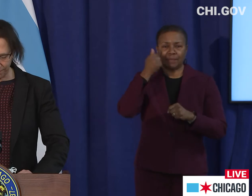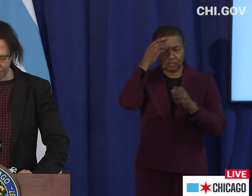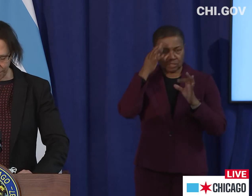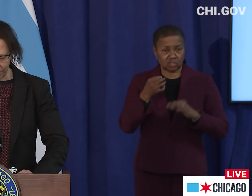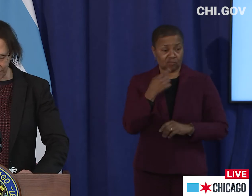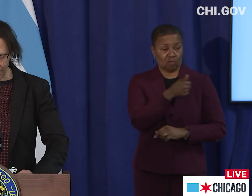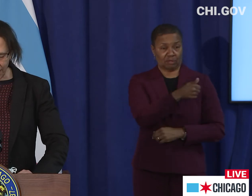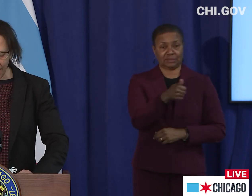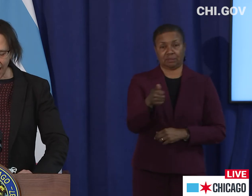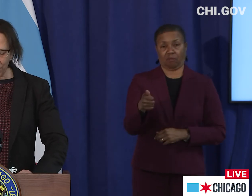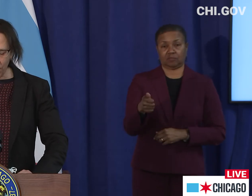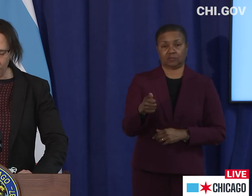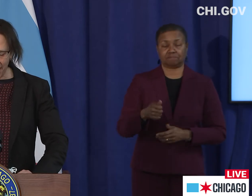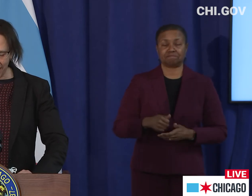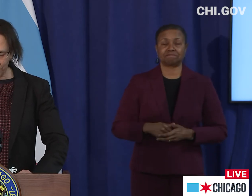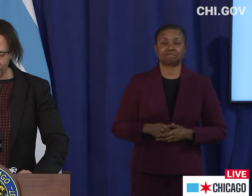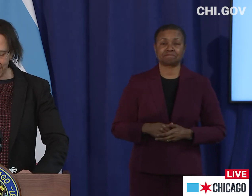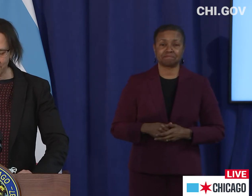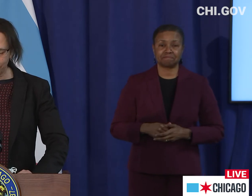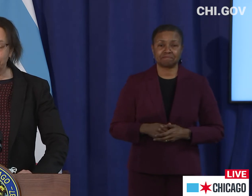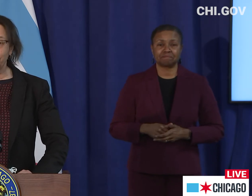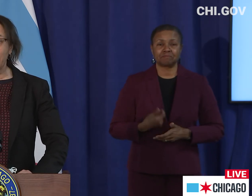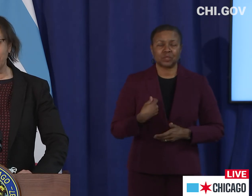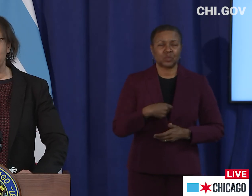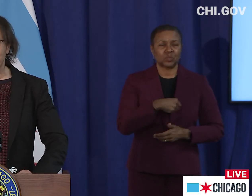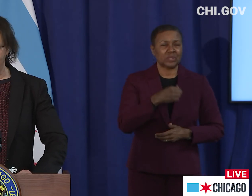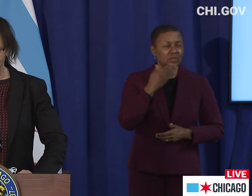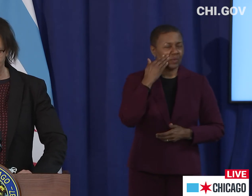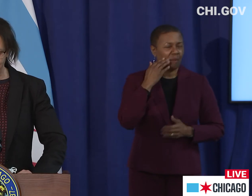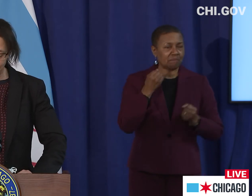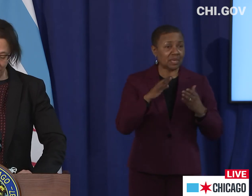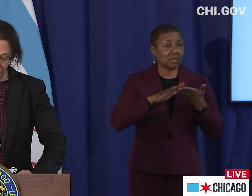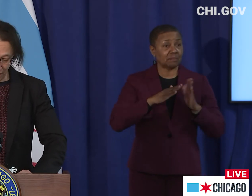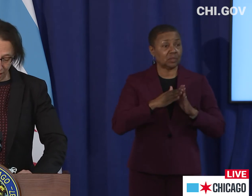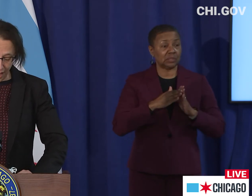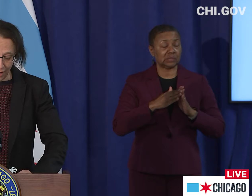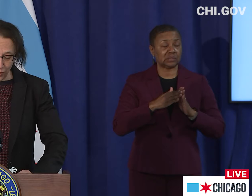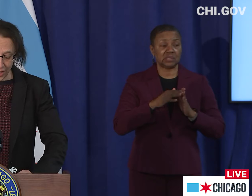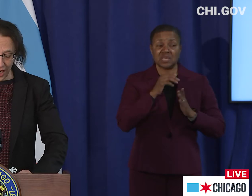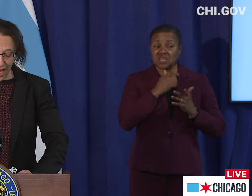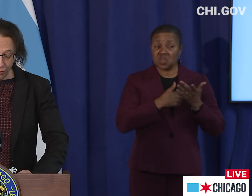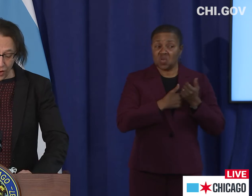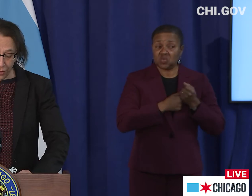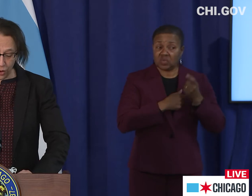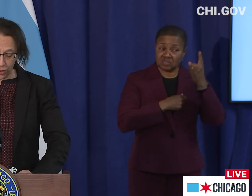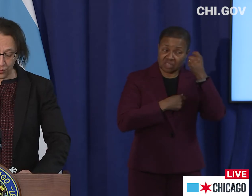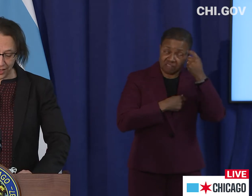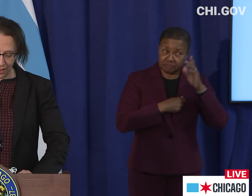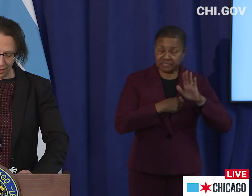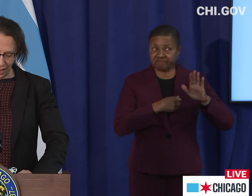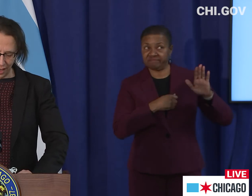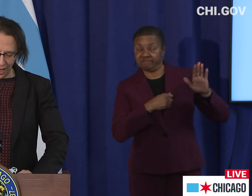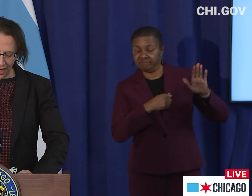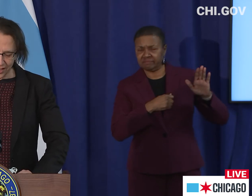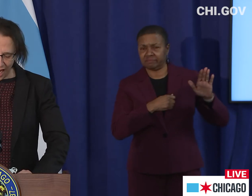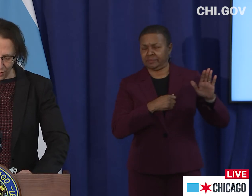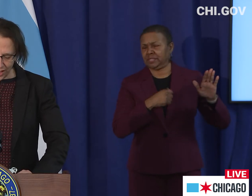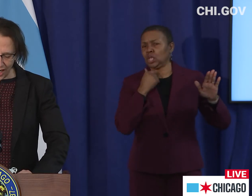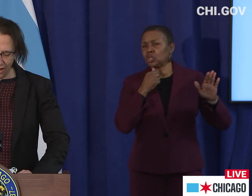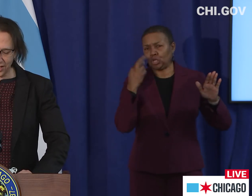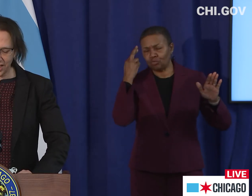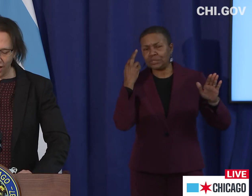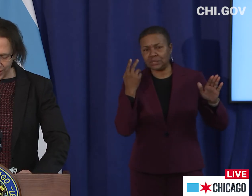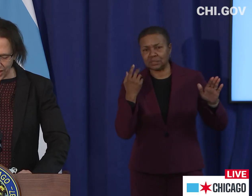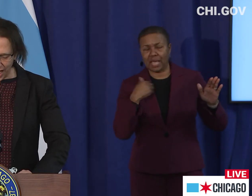themselves. And we know many communities simply do not trust government, and with good reason. It is